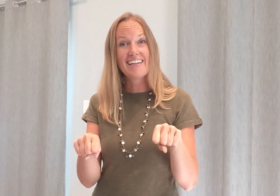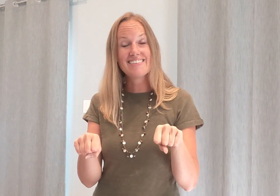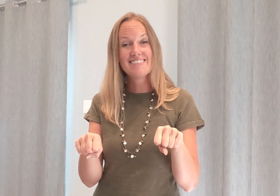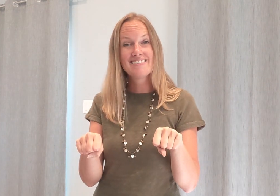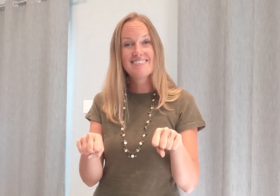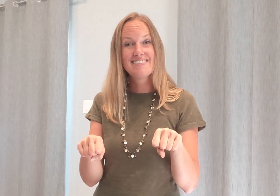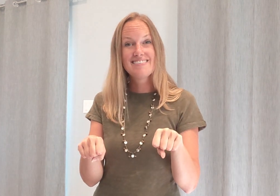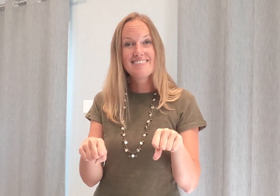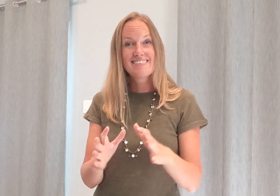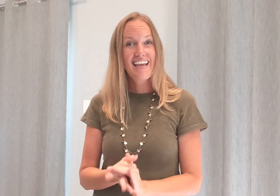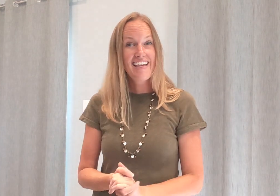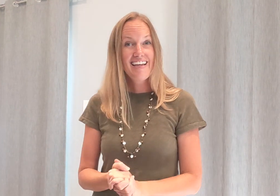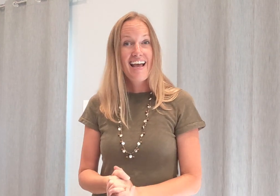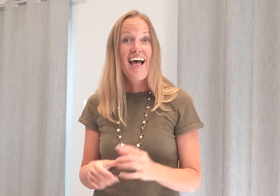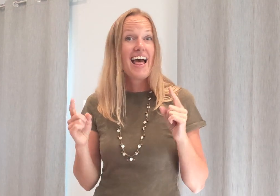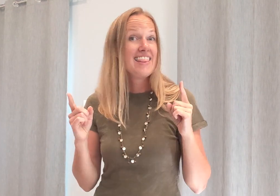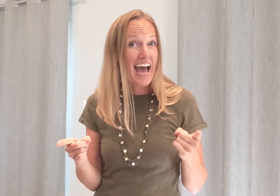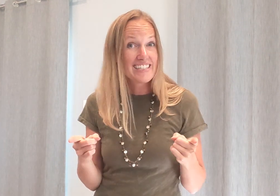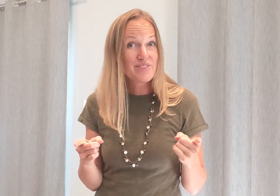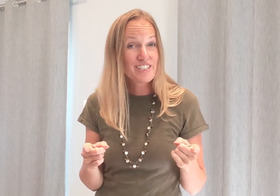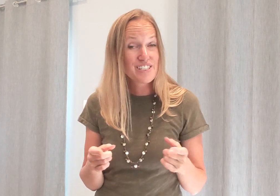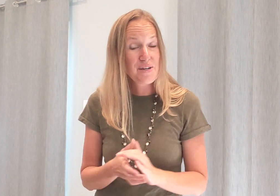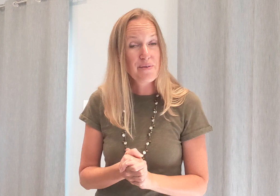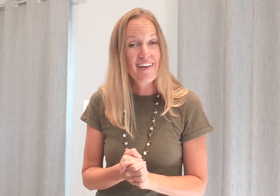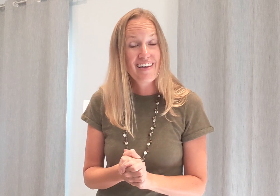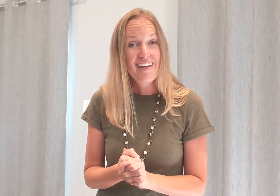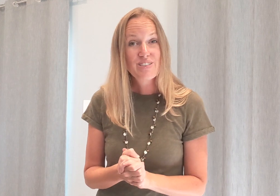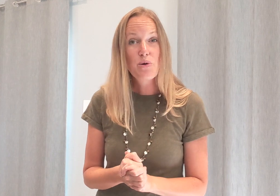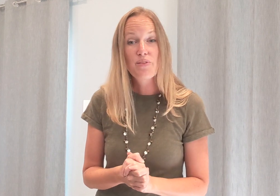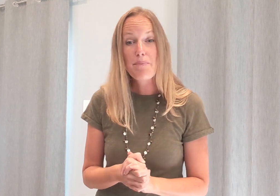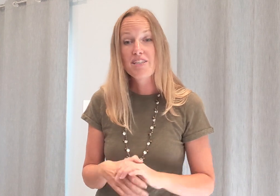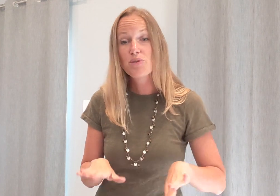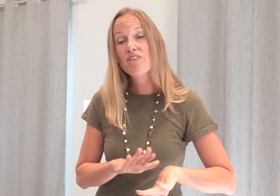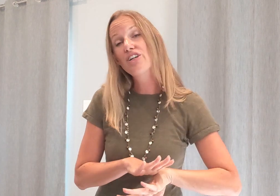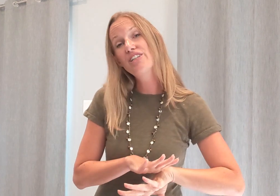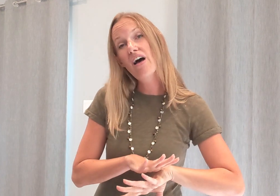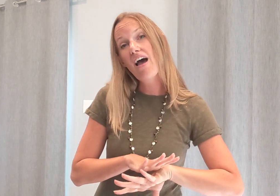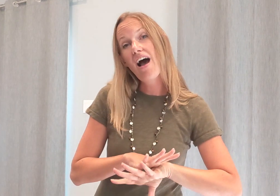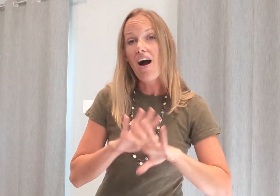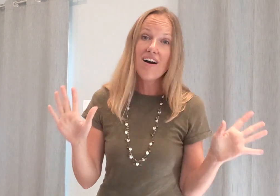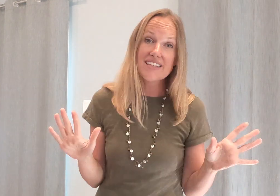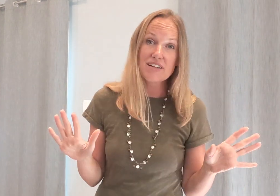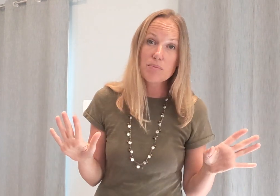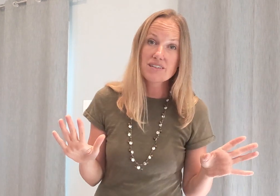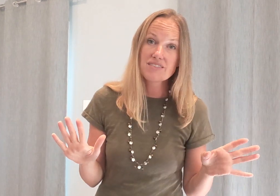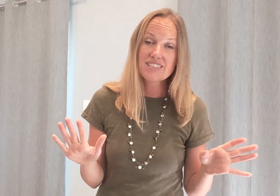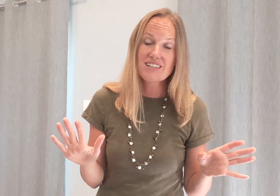can. Okay? And that is verse 2. So that means we've learned all the different parts of the